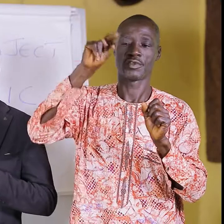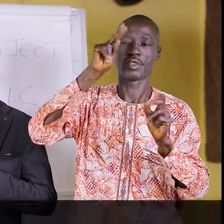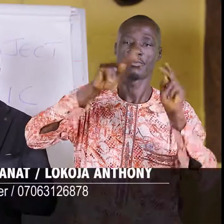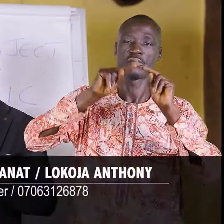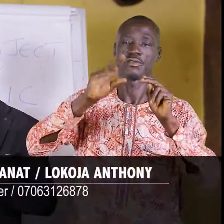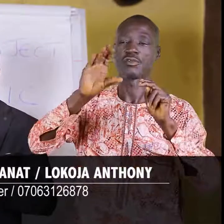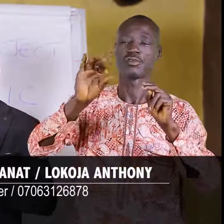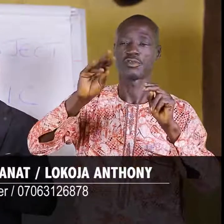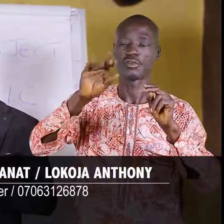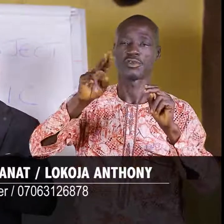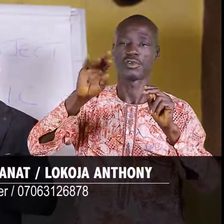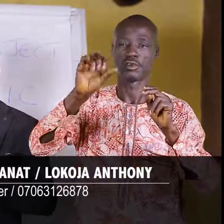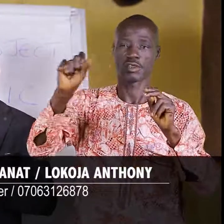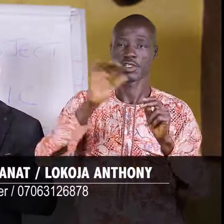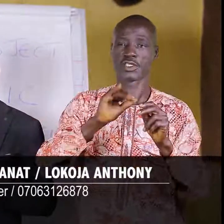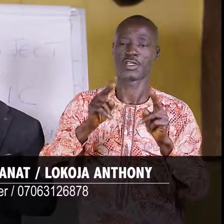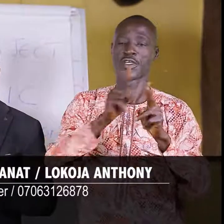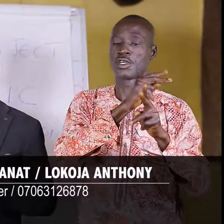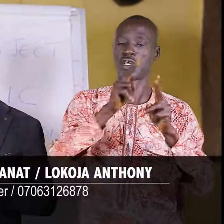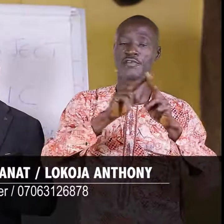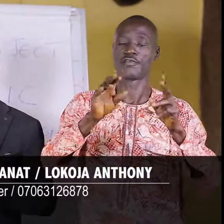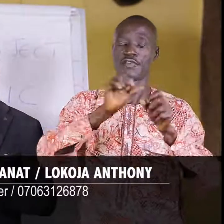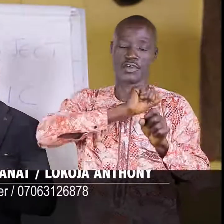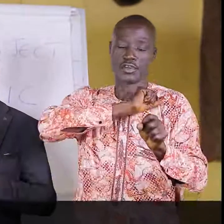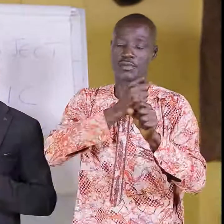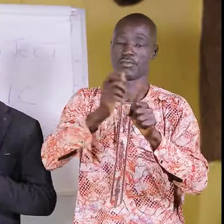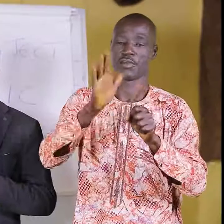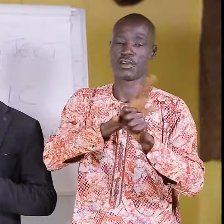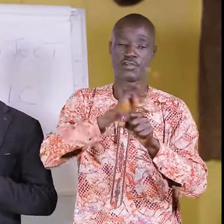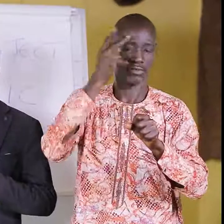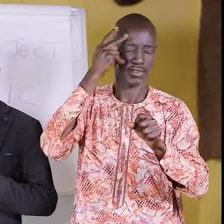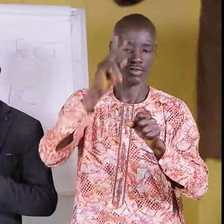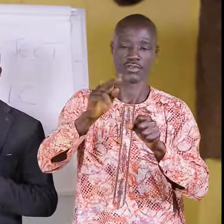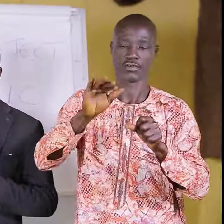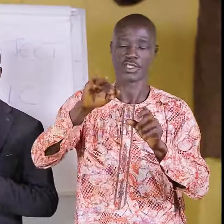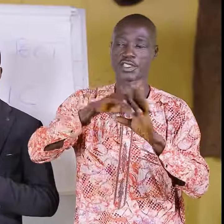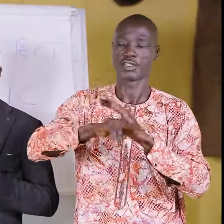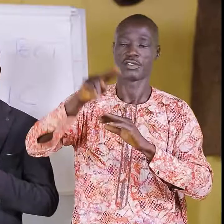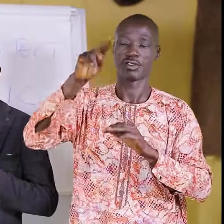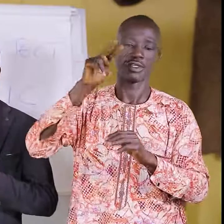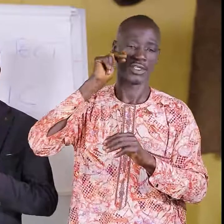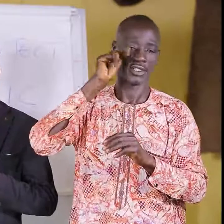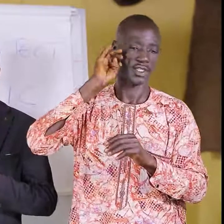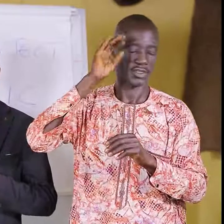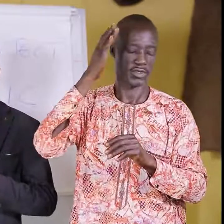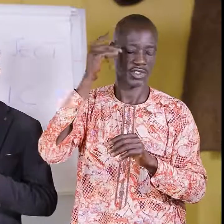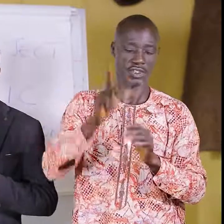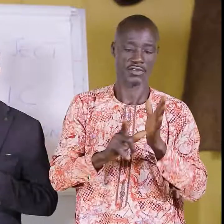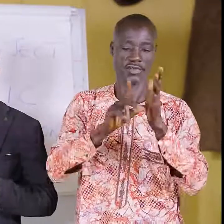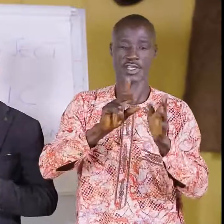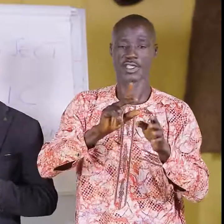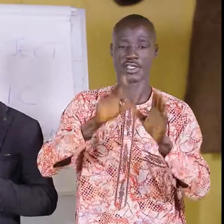a very powerful political organization, a very powerful political party in northern Nigeria. He was the vice